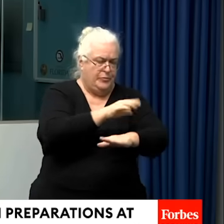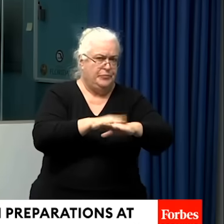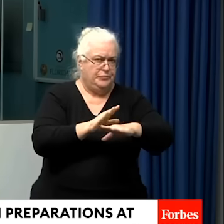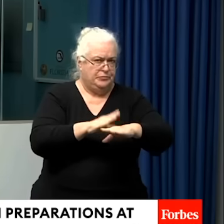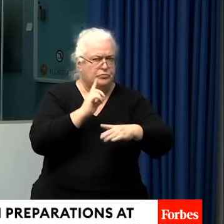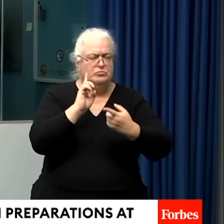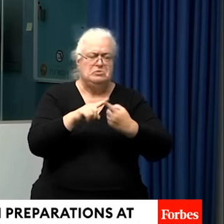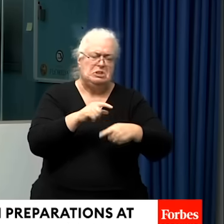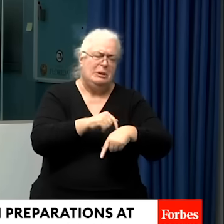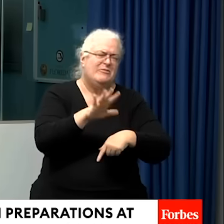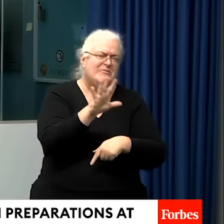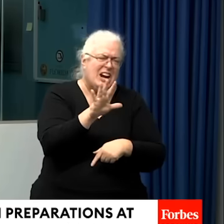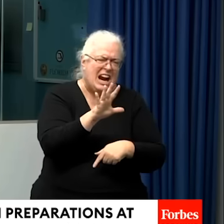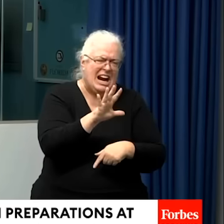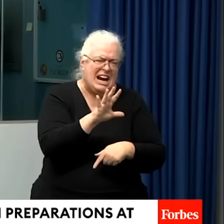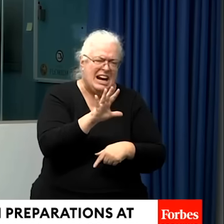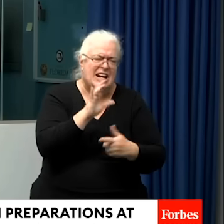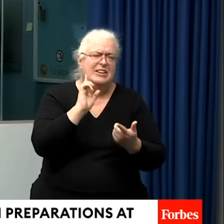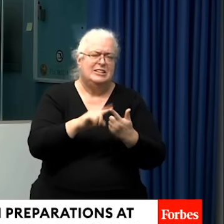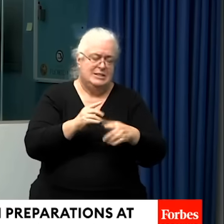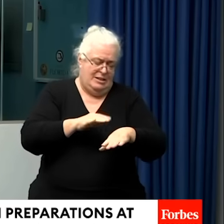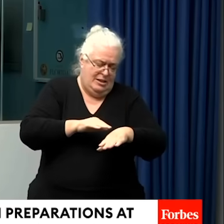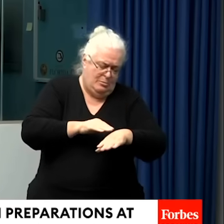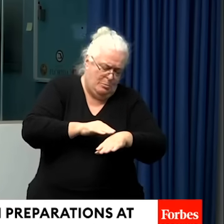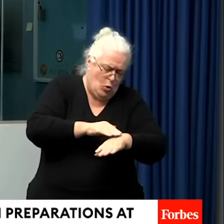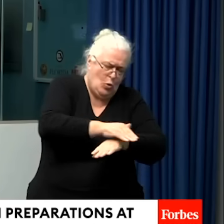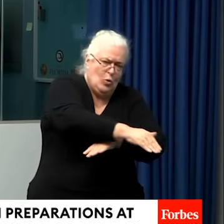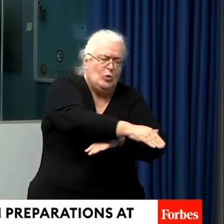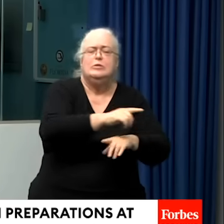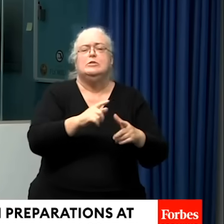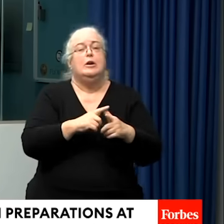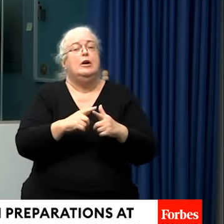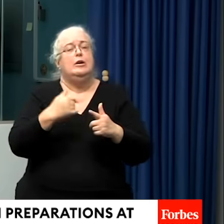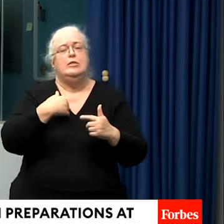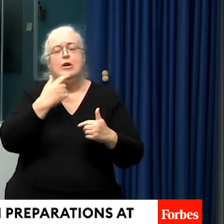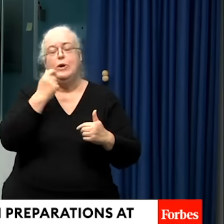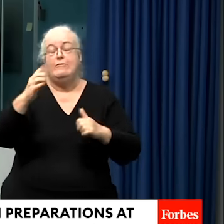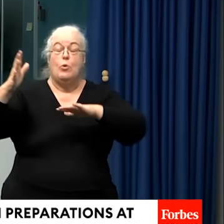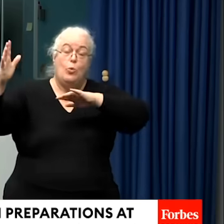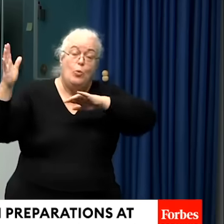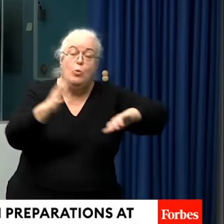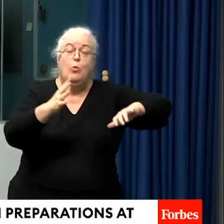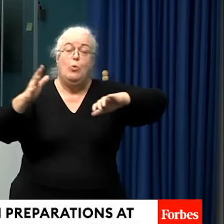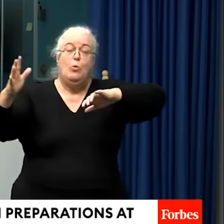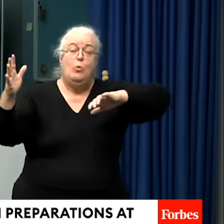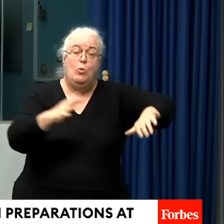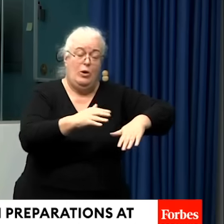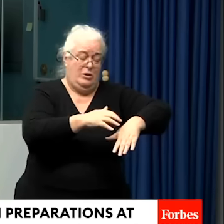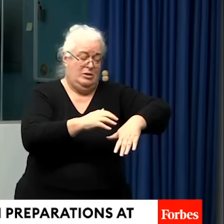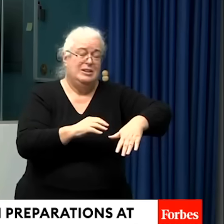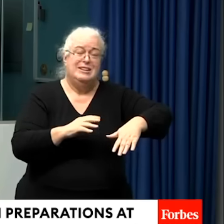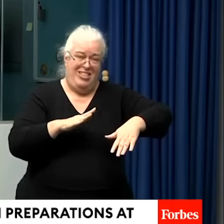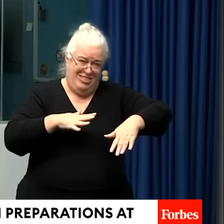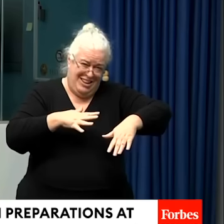hours, 5, 6 o'clock by the time it moves completely off the East Coast. But then we're going to be dealing with the high straight line winds that are behind this system